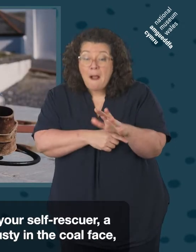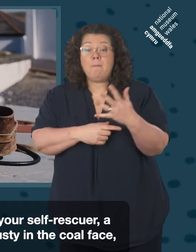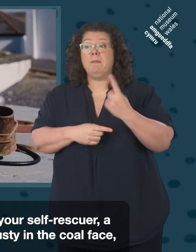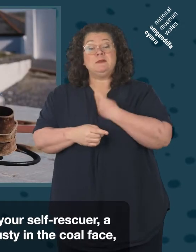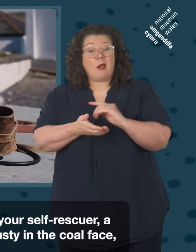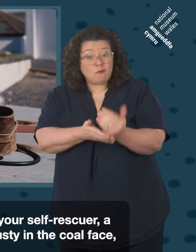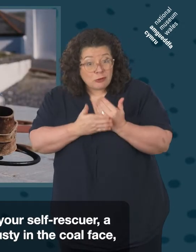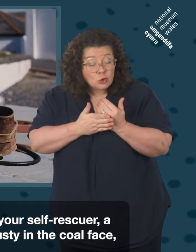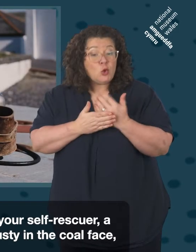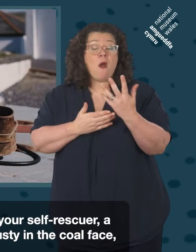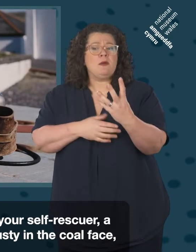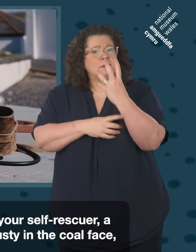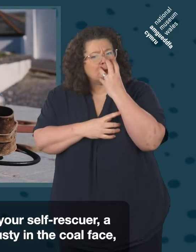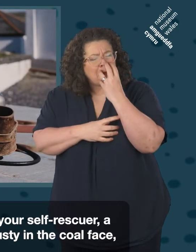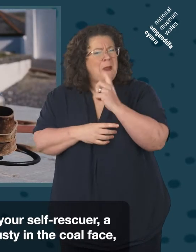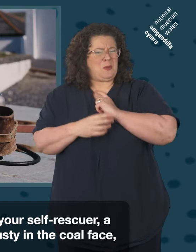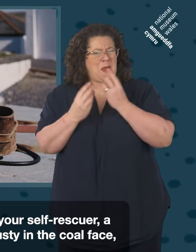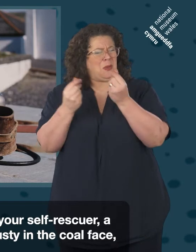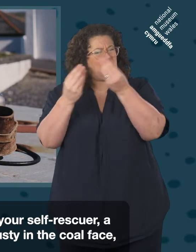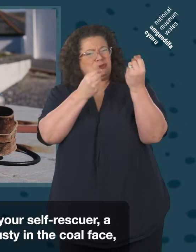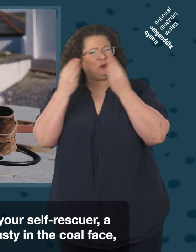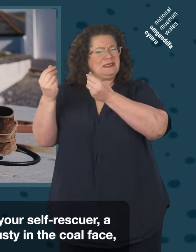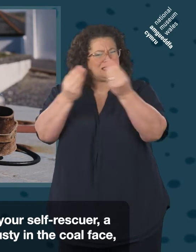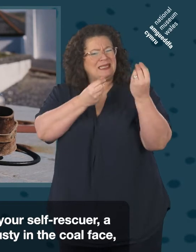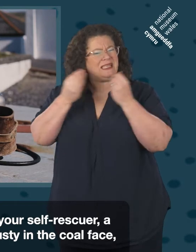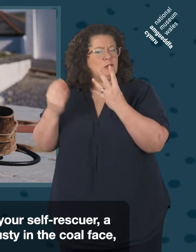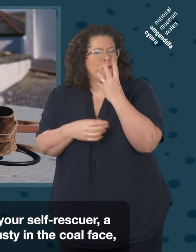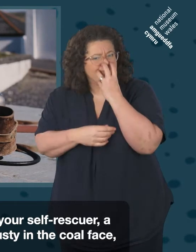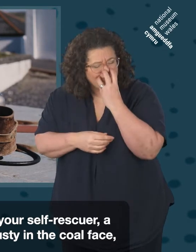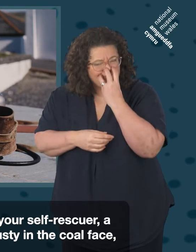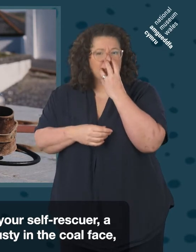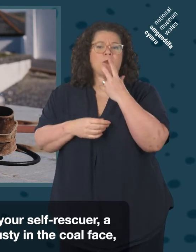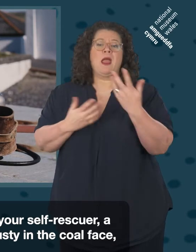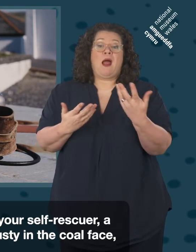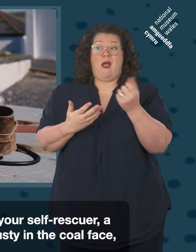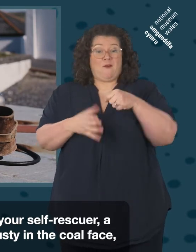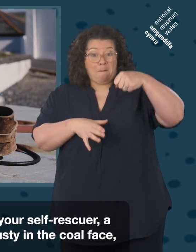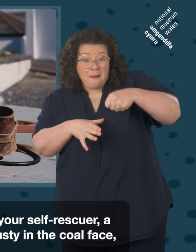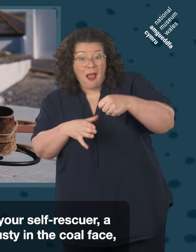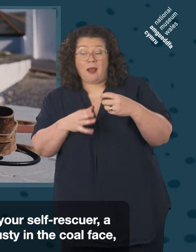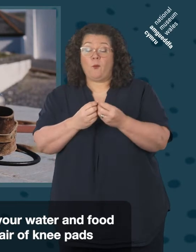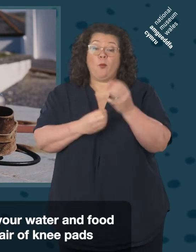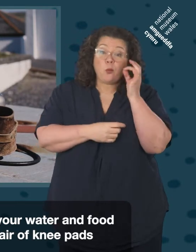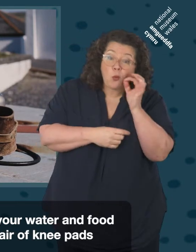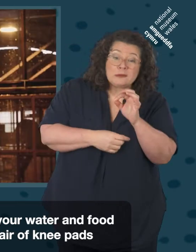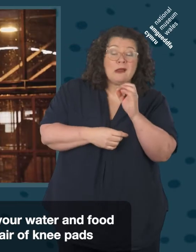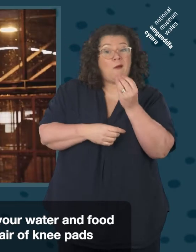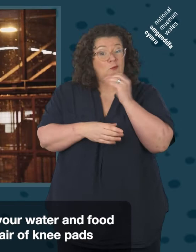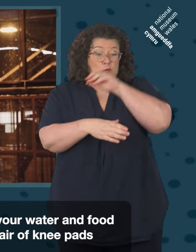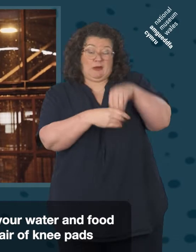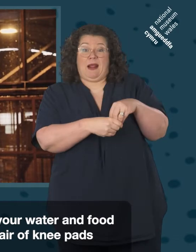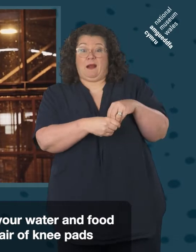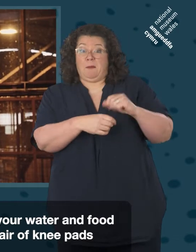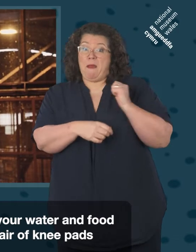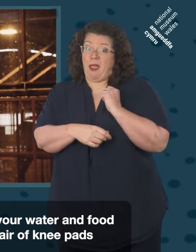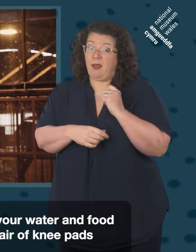us, including your lamp, your self-rescuer, a dust mask, because it's very dusty in the coal face, and your